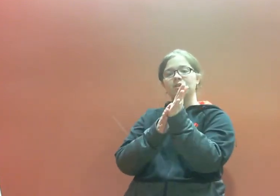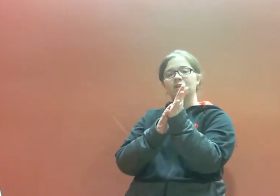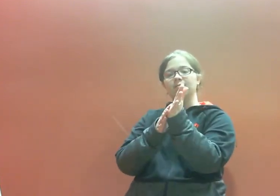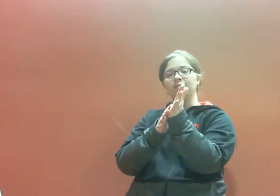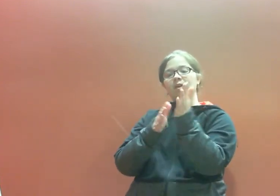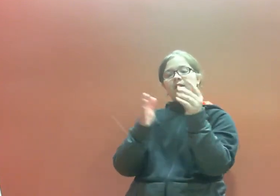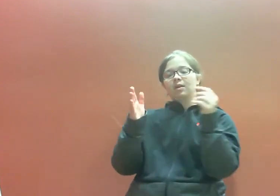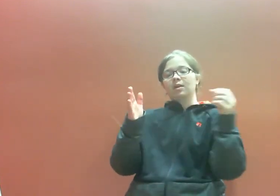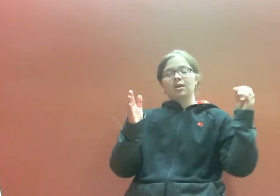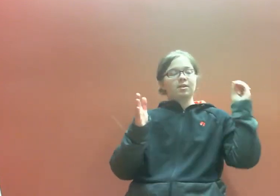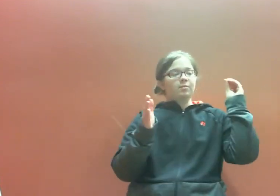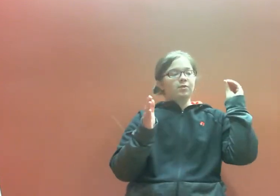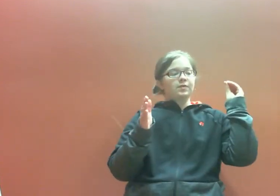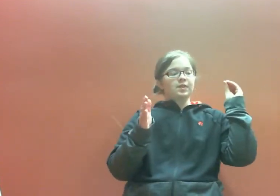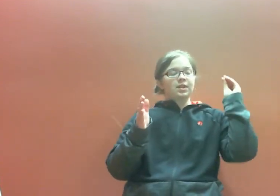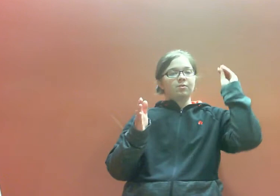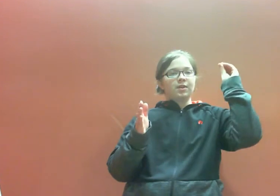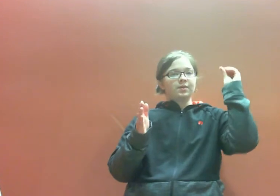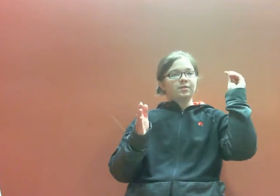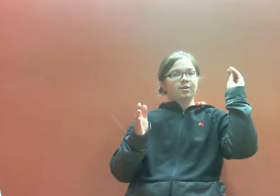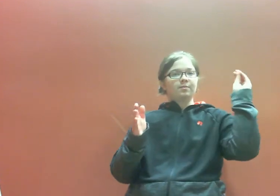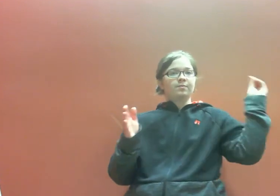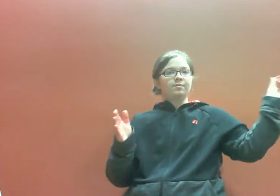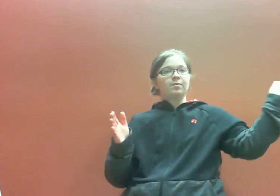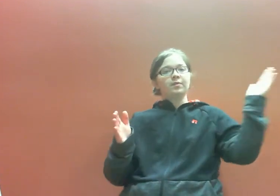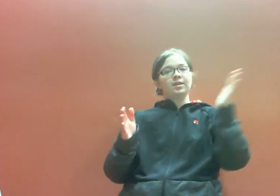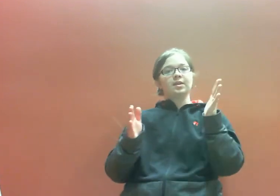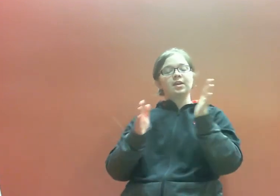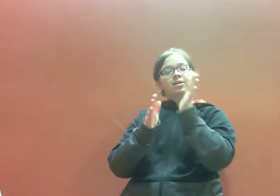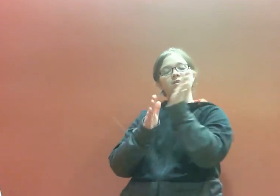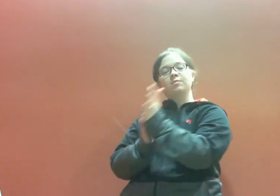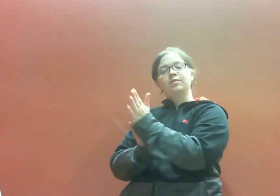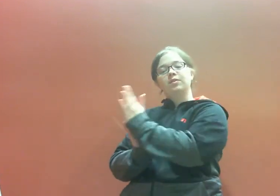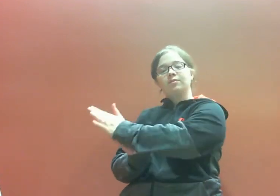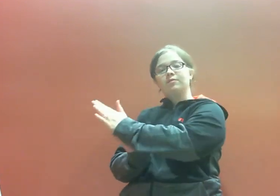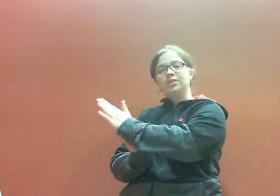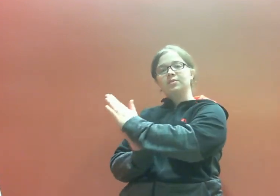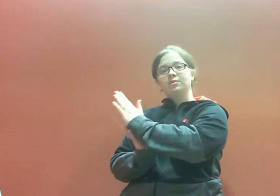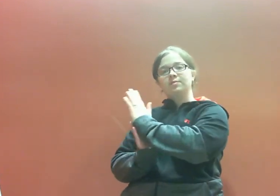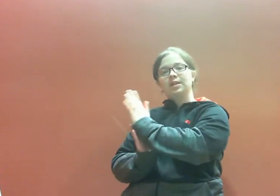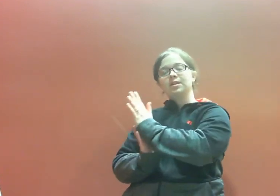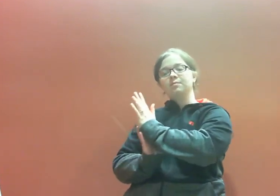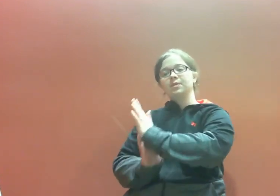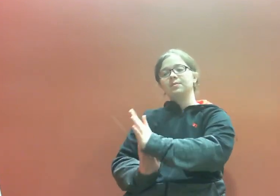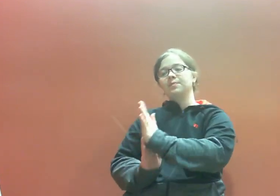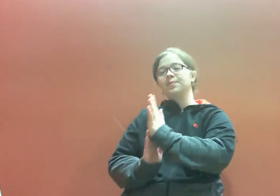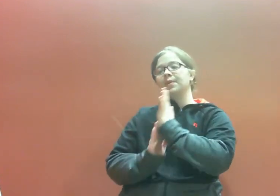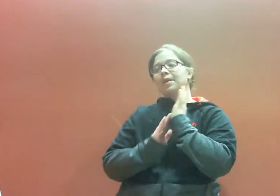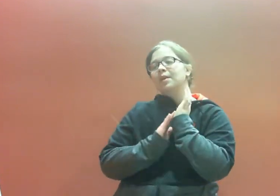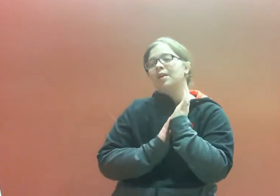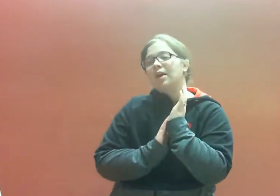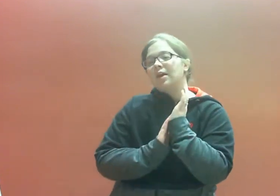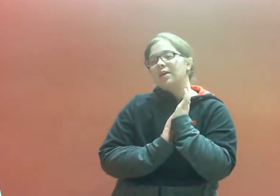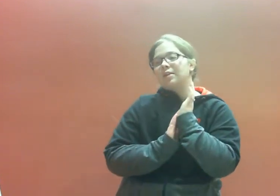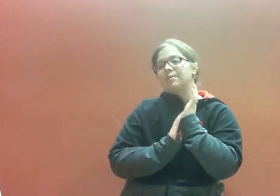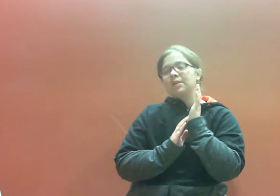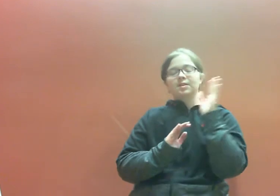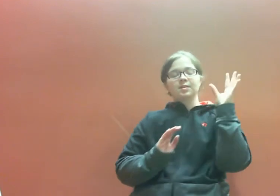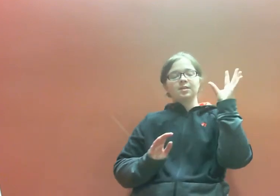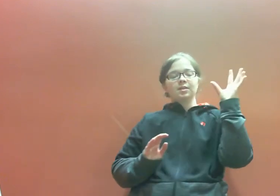them, and it moves the sound waves from moving in the air to moving through physical mediums. And because the